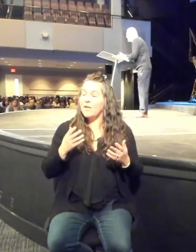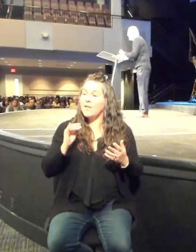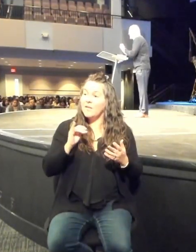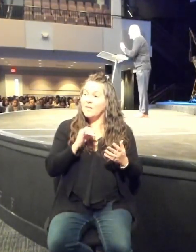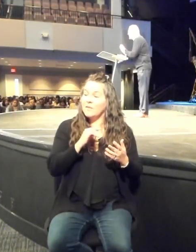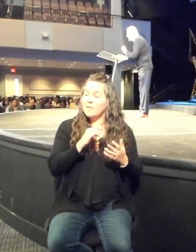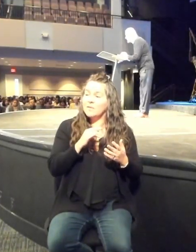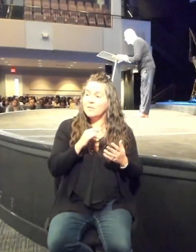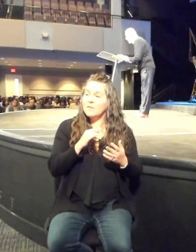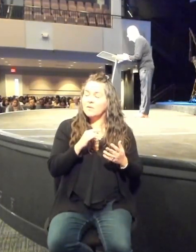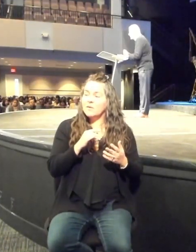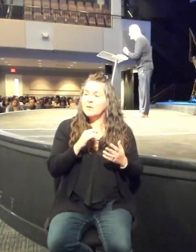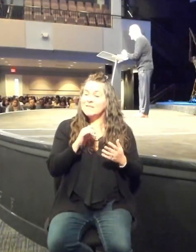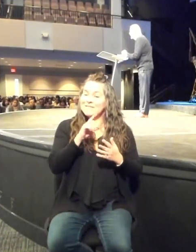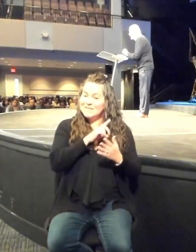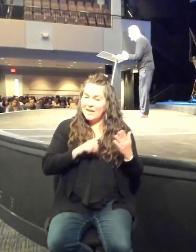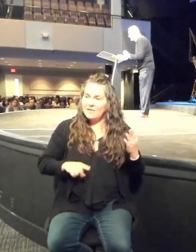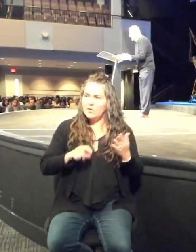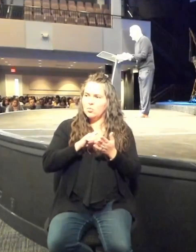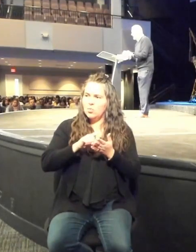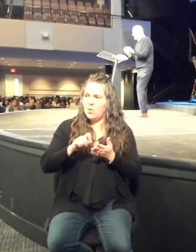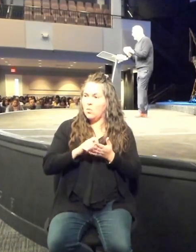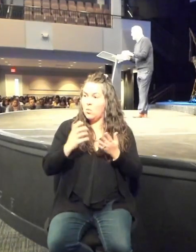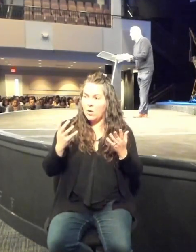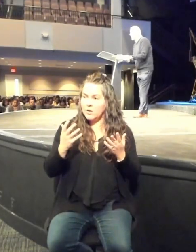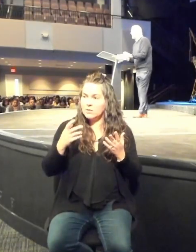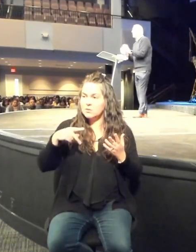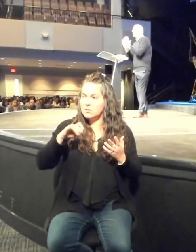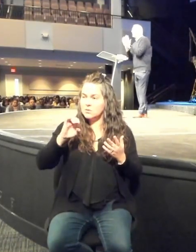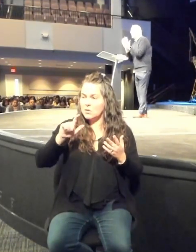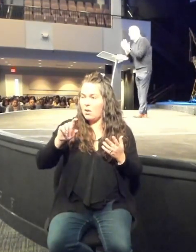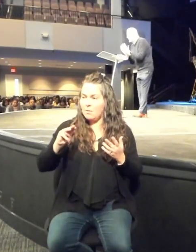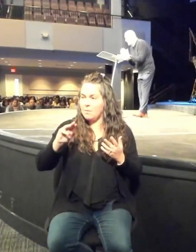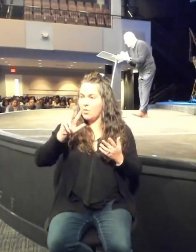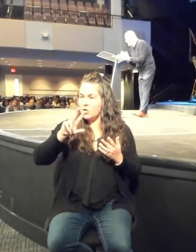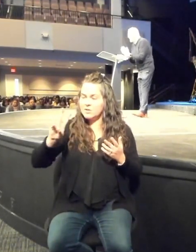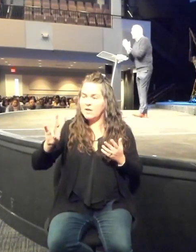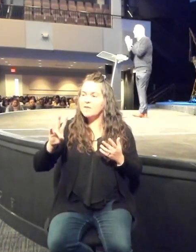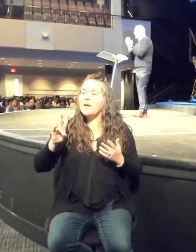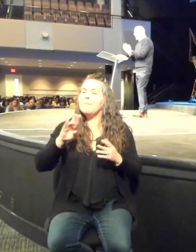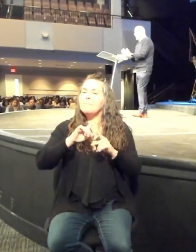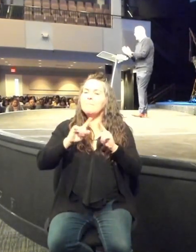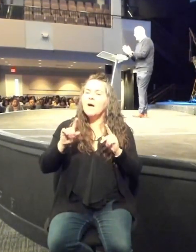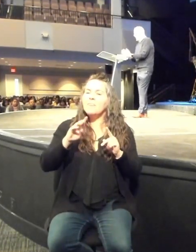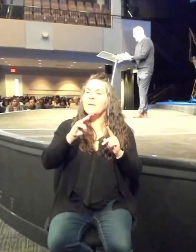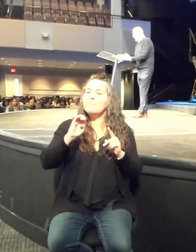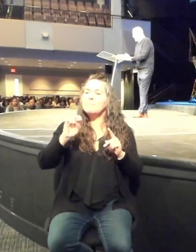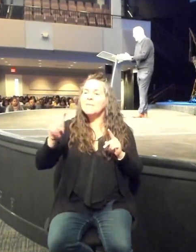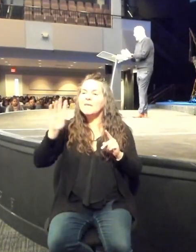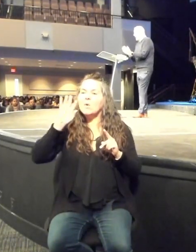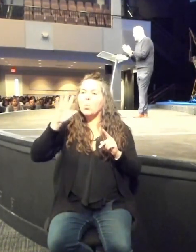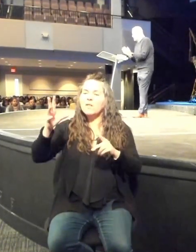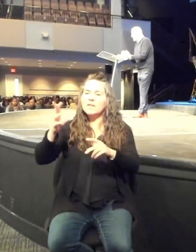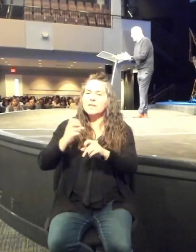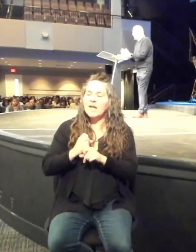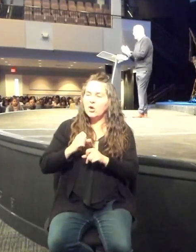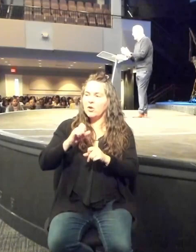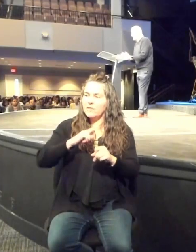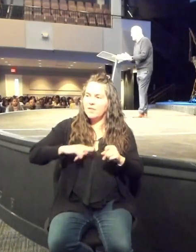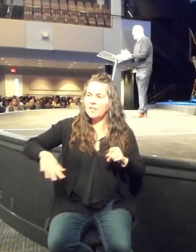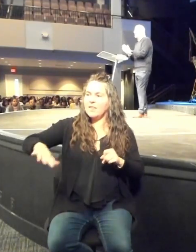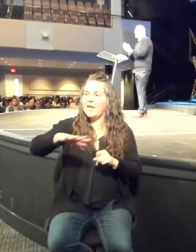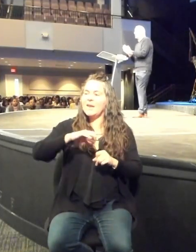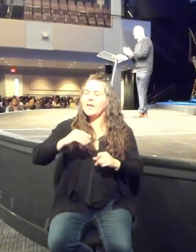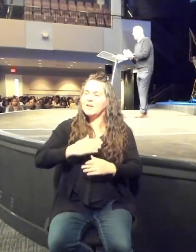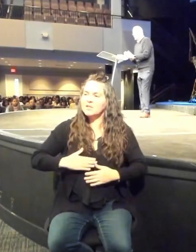himself penned these words in Psalm 37, verse 11, but the meek will inherit the land and enjoy